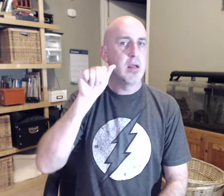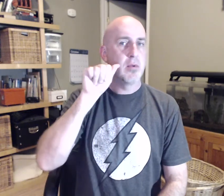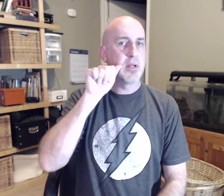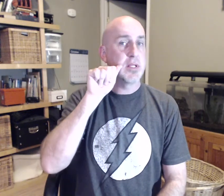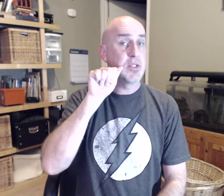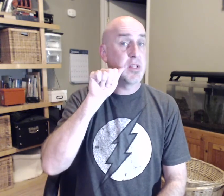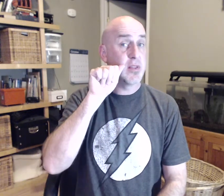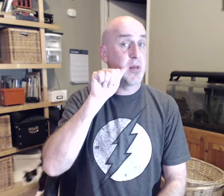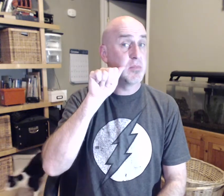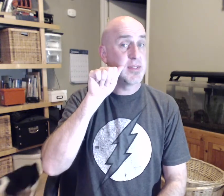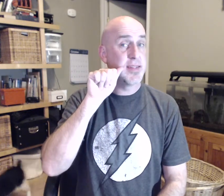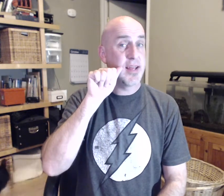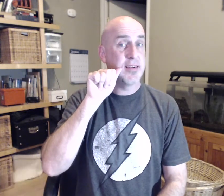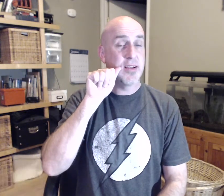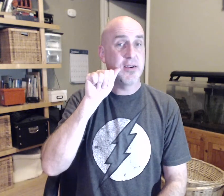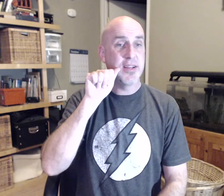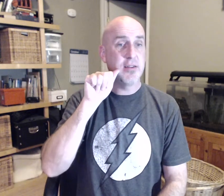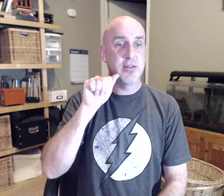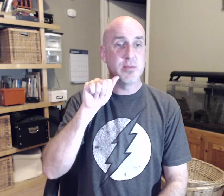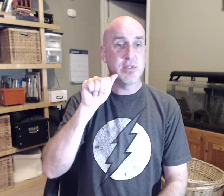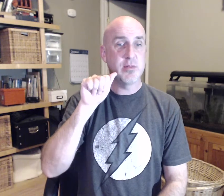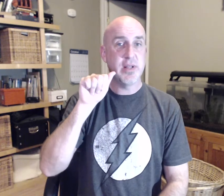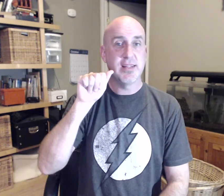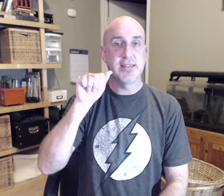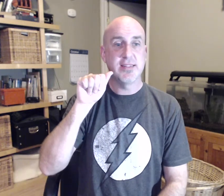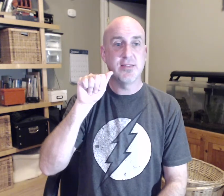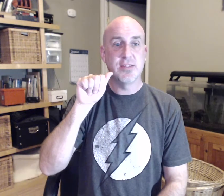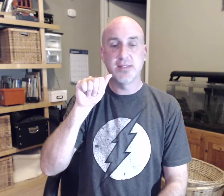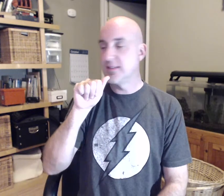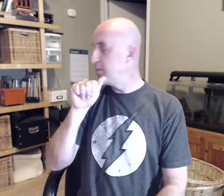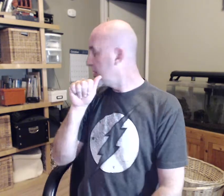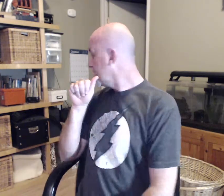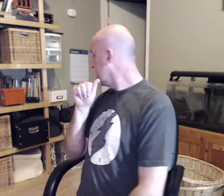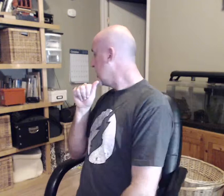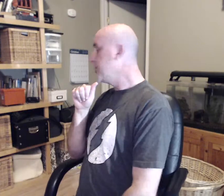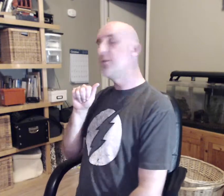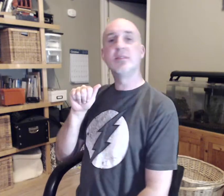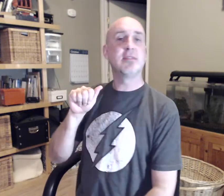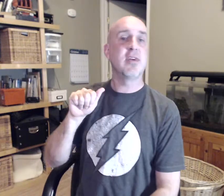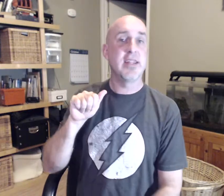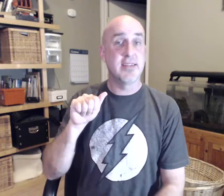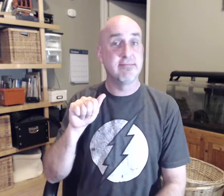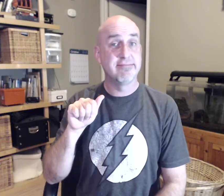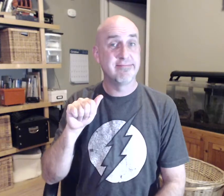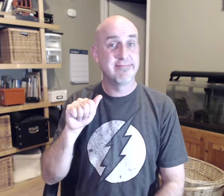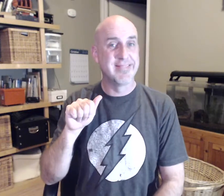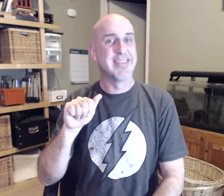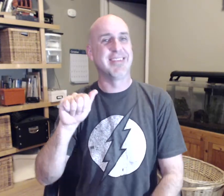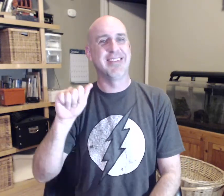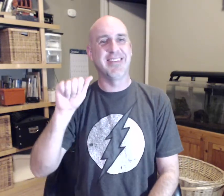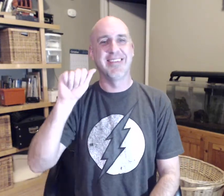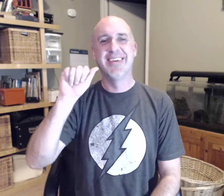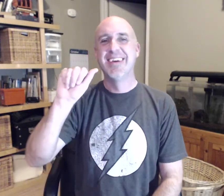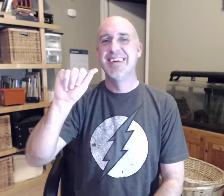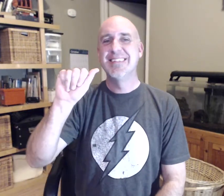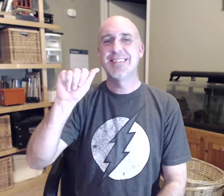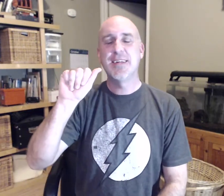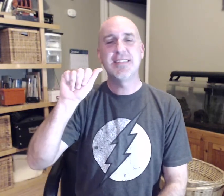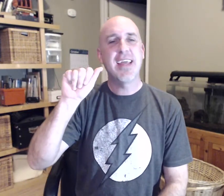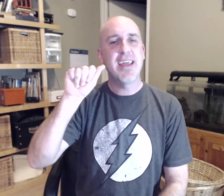We're going to touch the thumb to that area. Oh, there's Mr. Pants too. It's a party and everyone's invited. So his